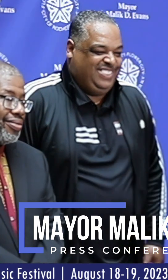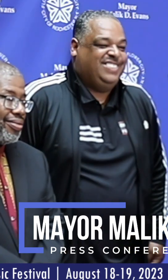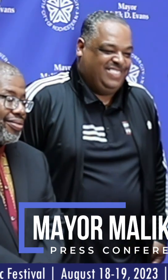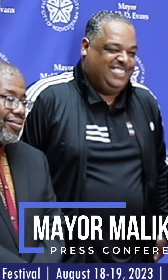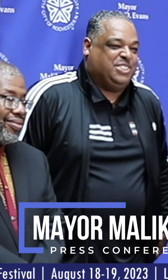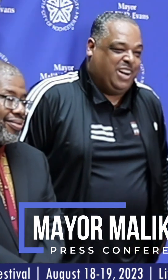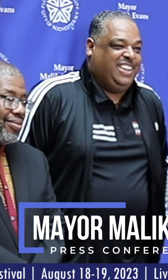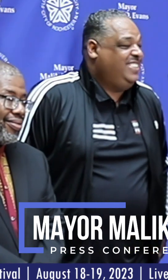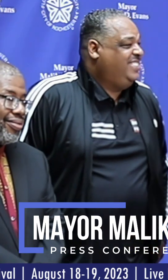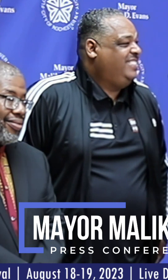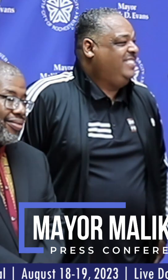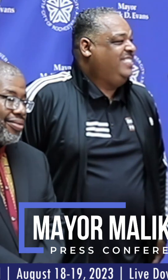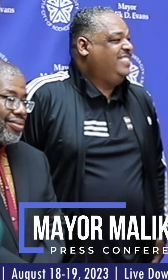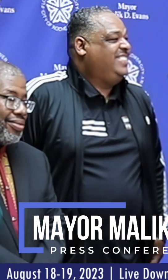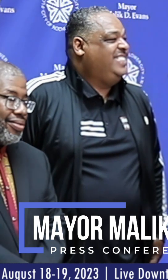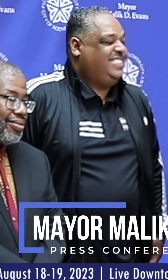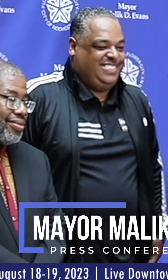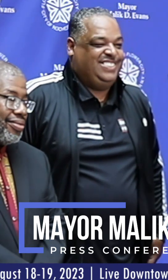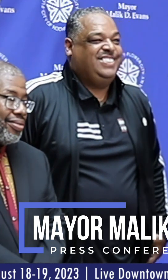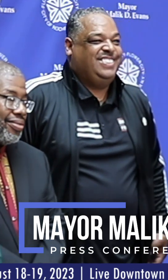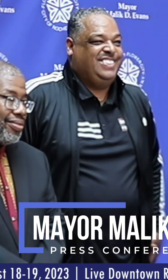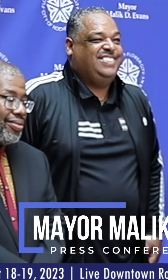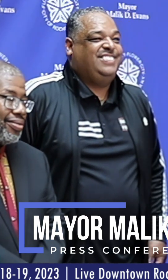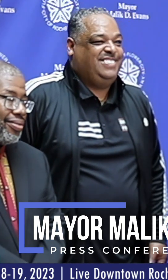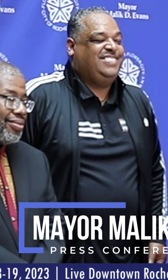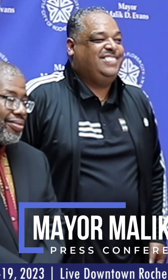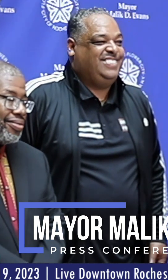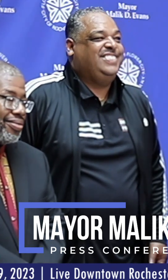Step. He says, pick a BC date because you're history.